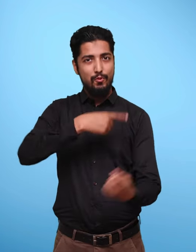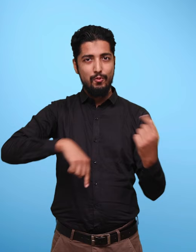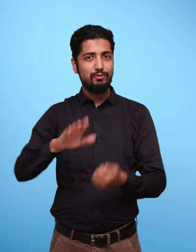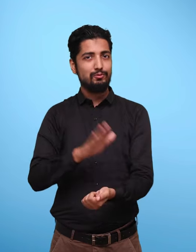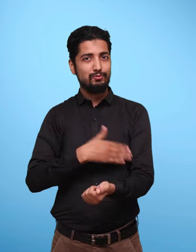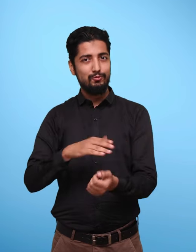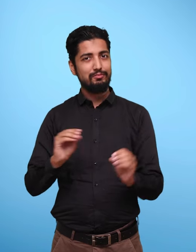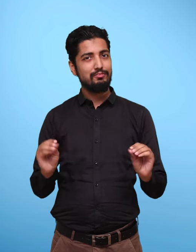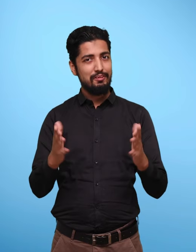Let us sing.